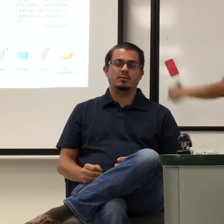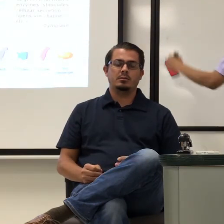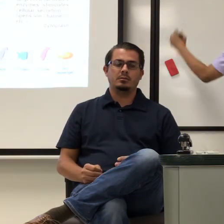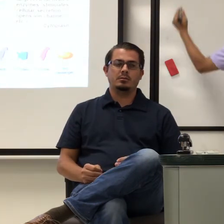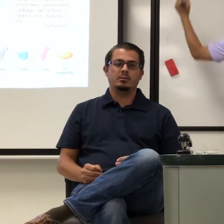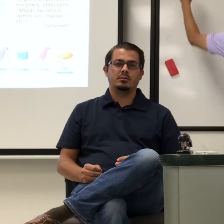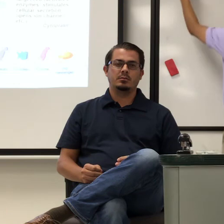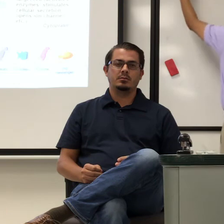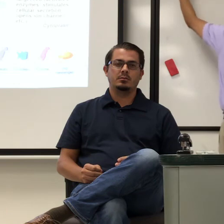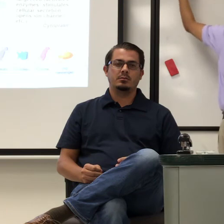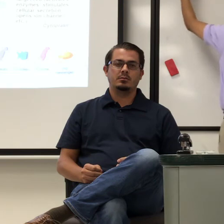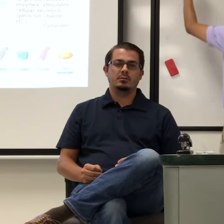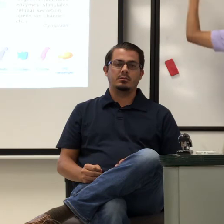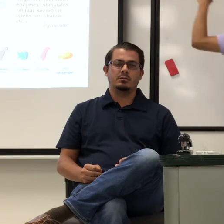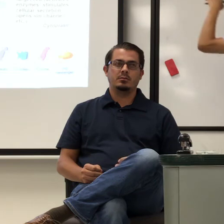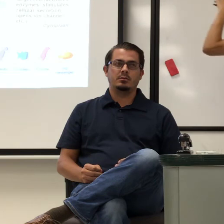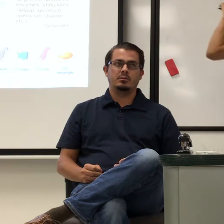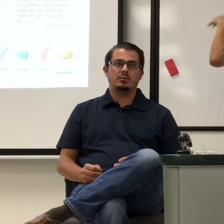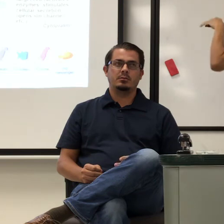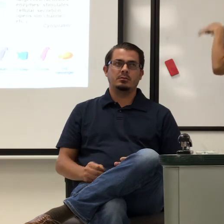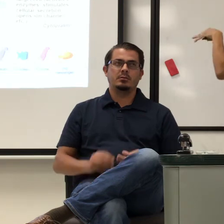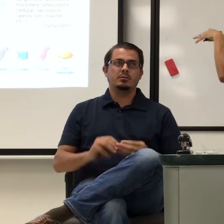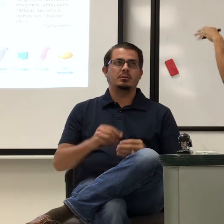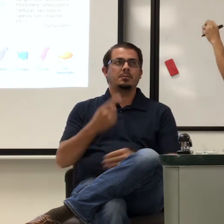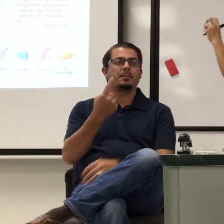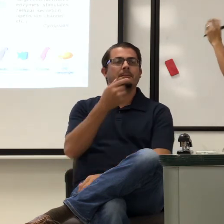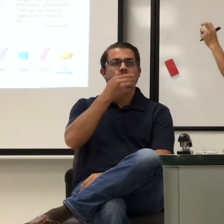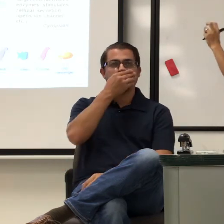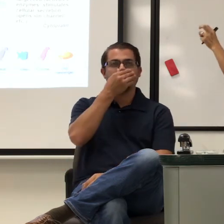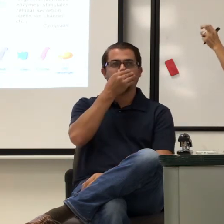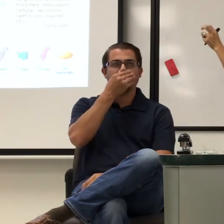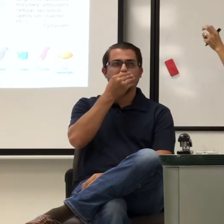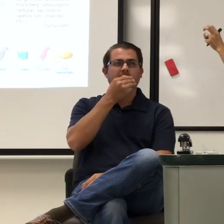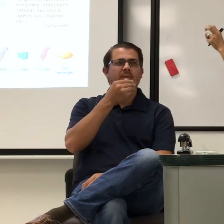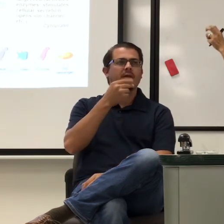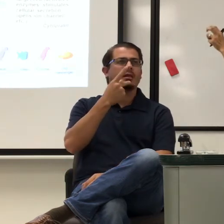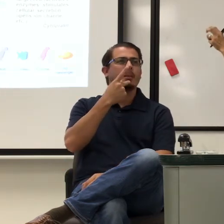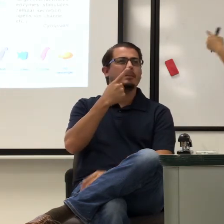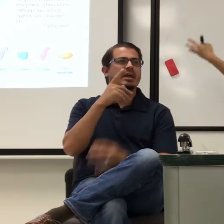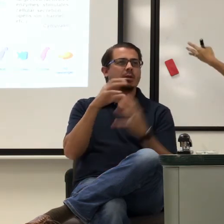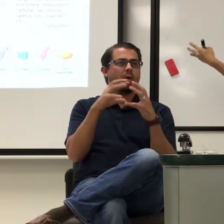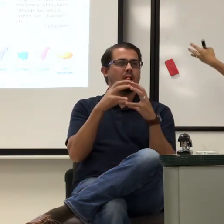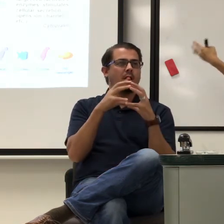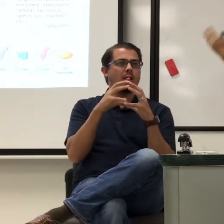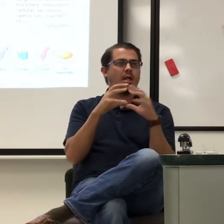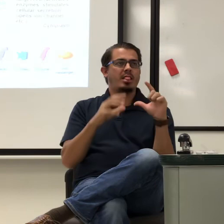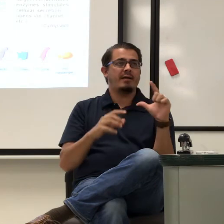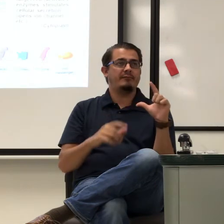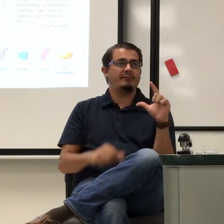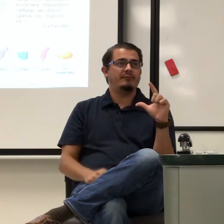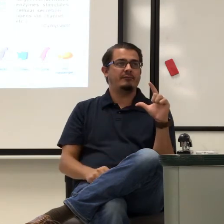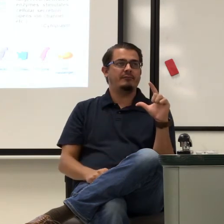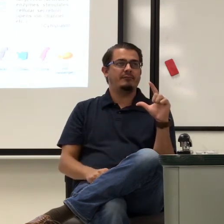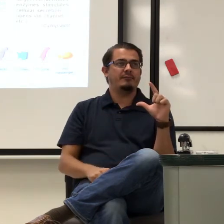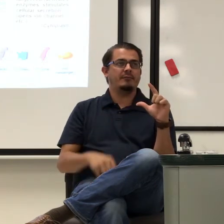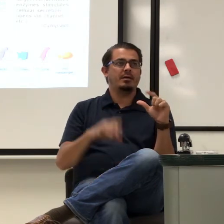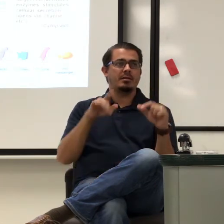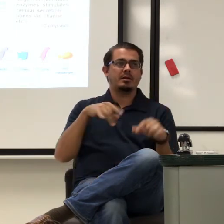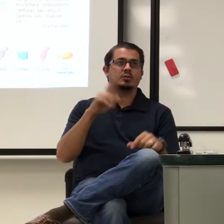Okay, number 1. Okay, look for the little pink balls. It's on the left. That's where this figure